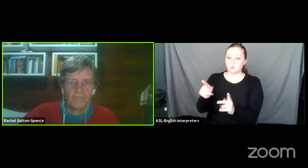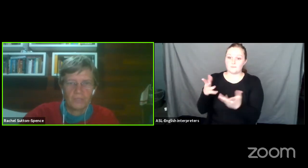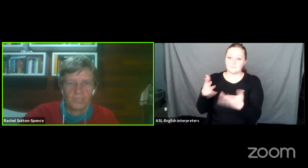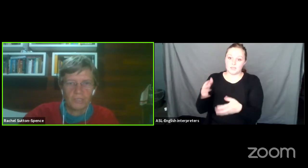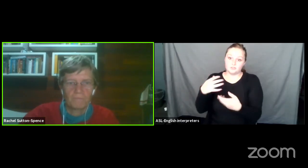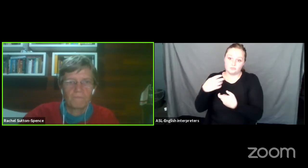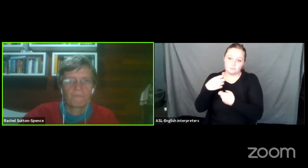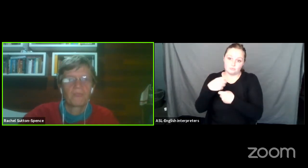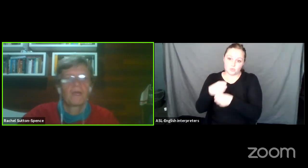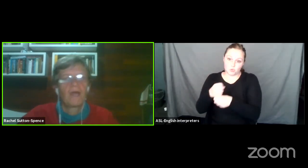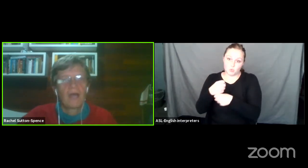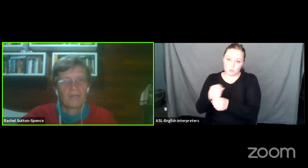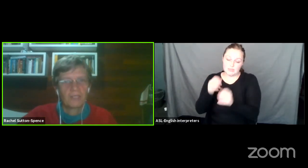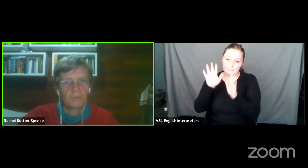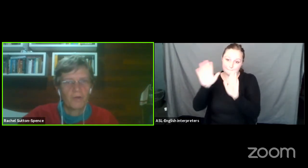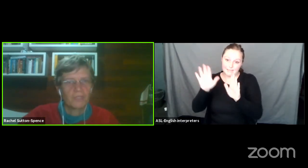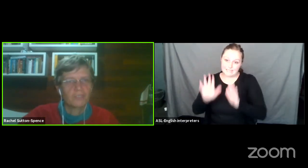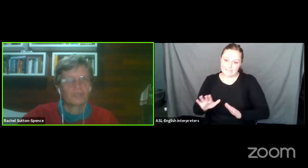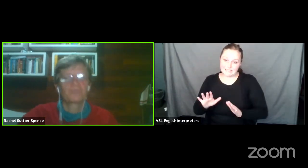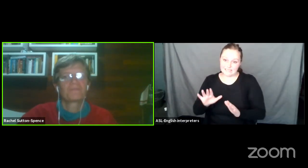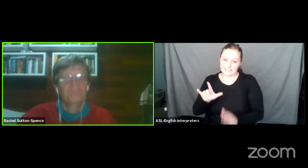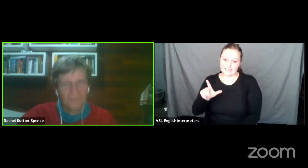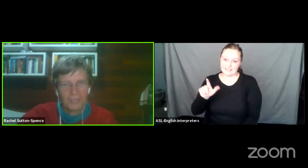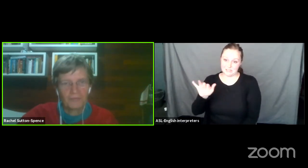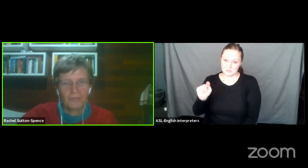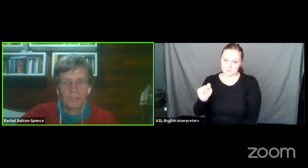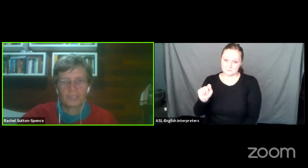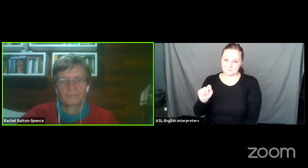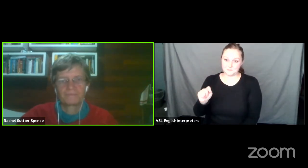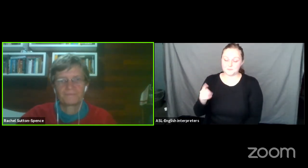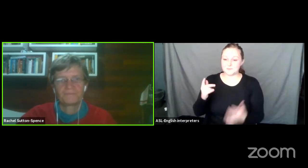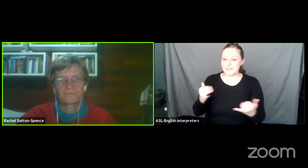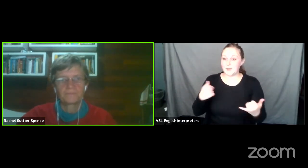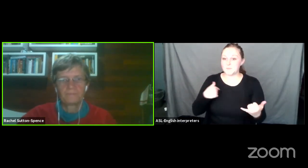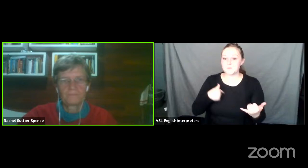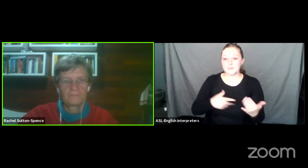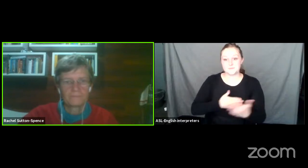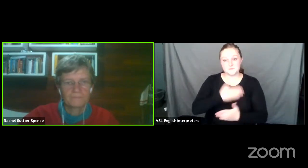form of literature. And that's where I'll stop. Thank you very much.